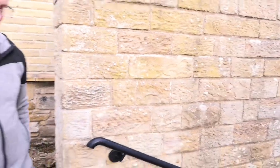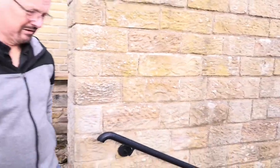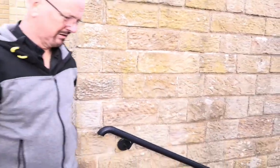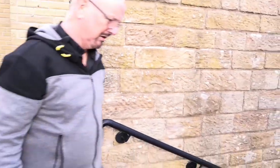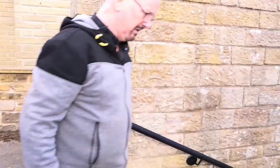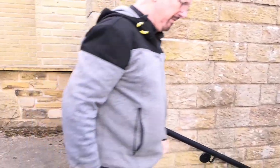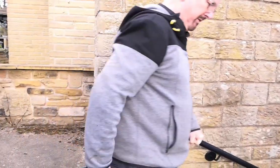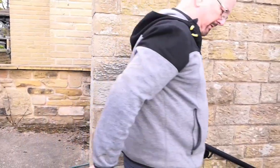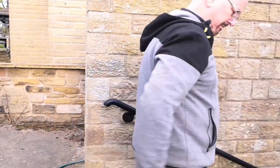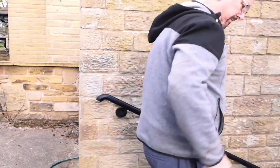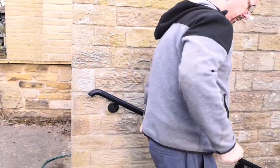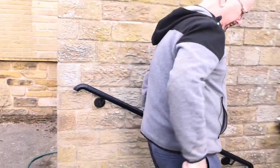Let's